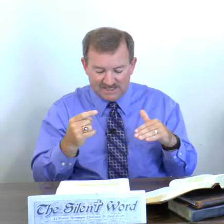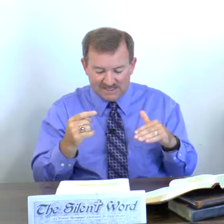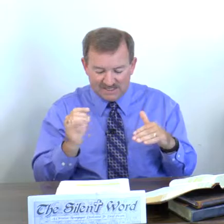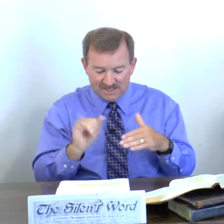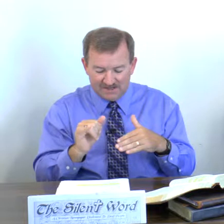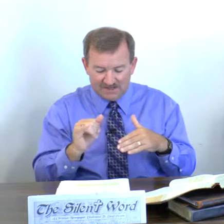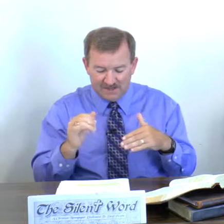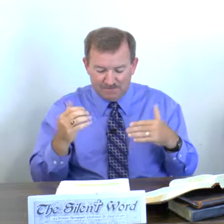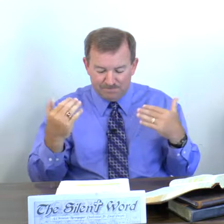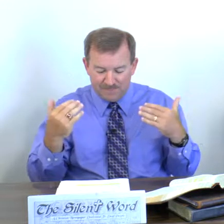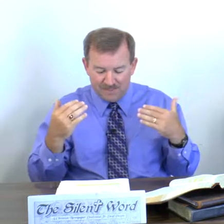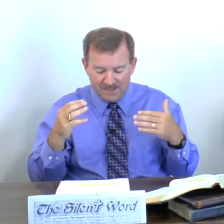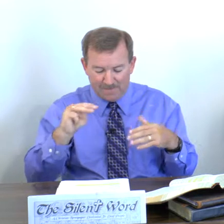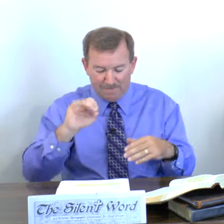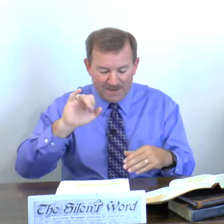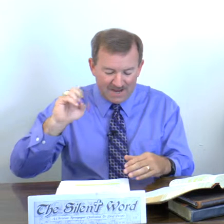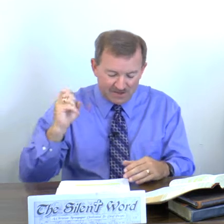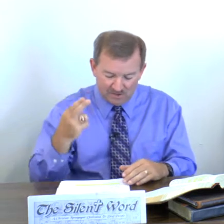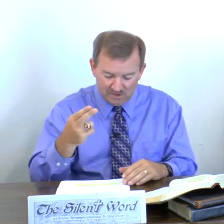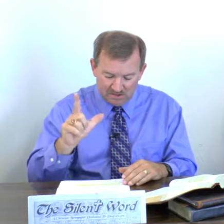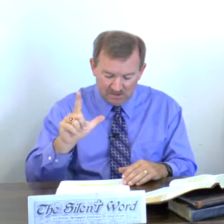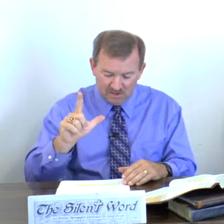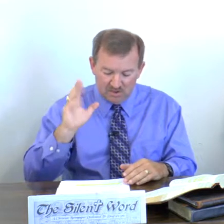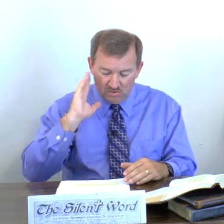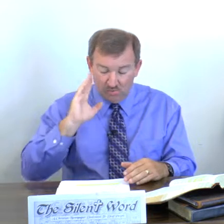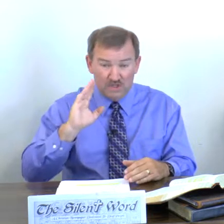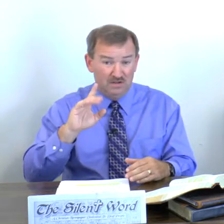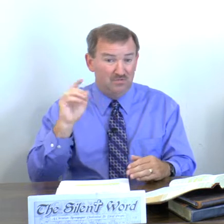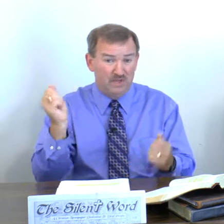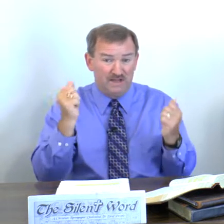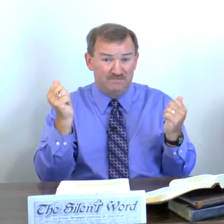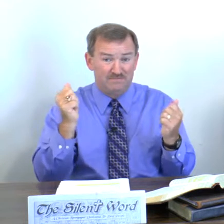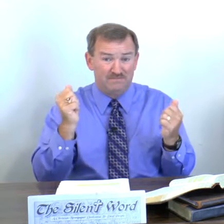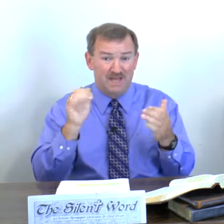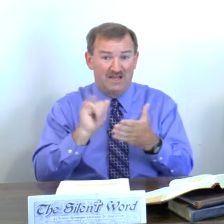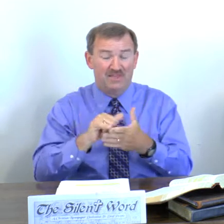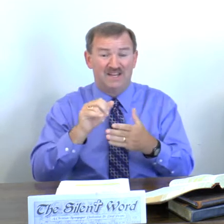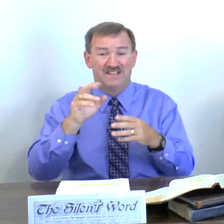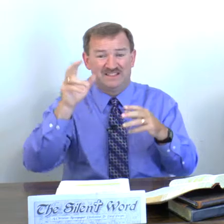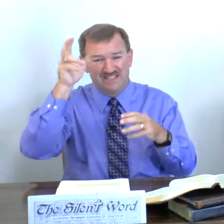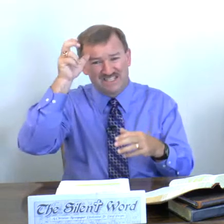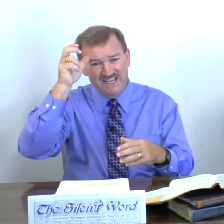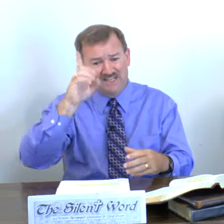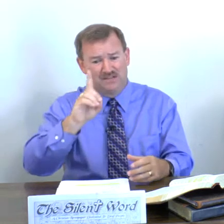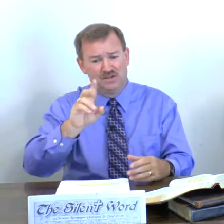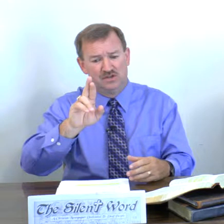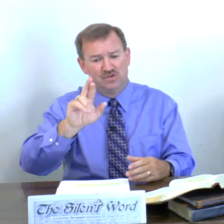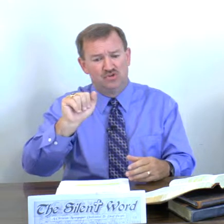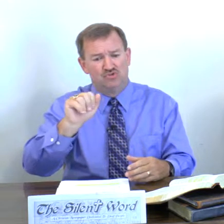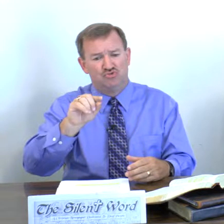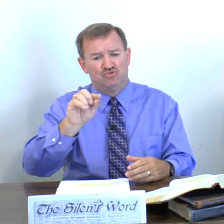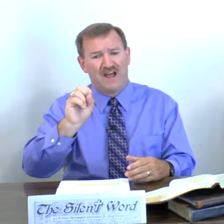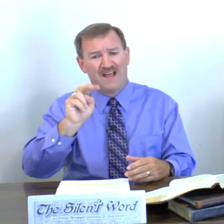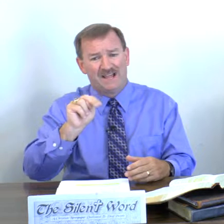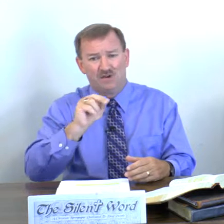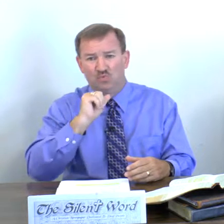says that Michael will win, and that Satan, the dragon, will